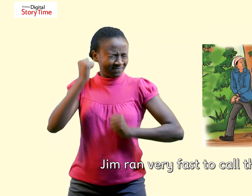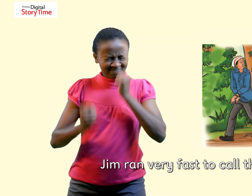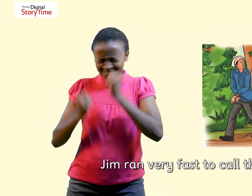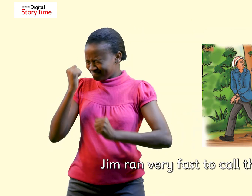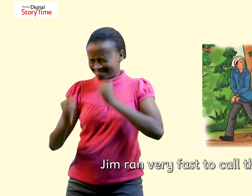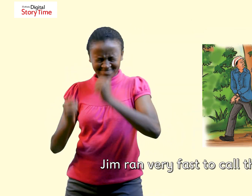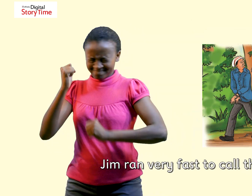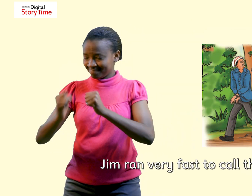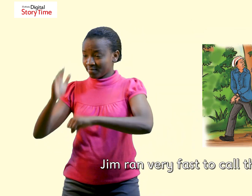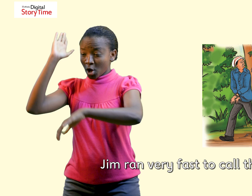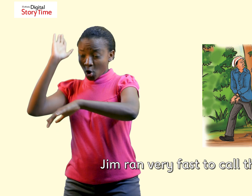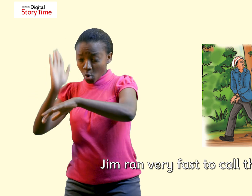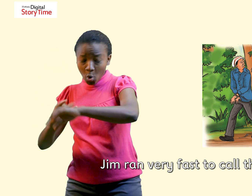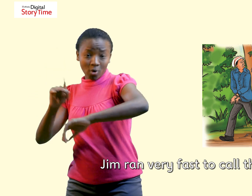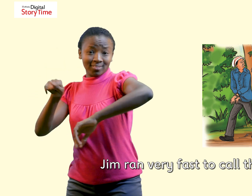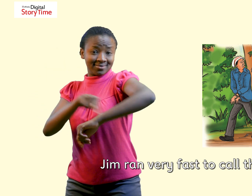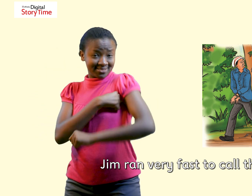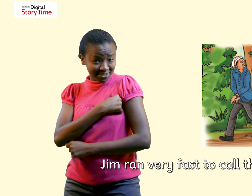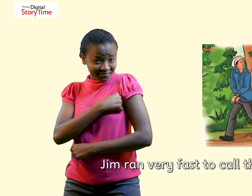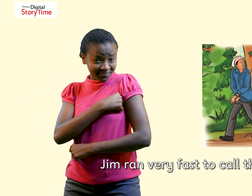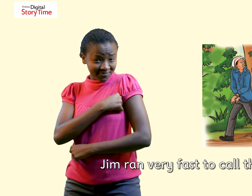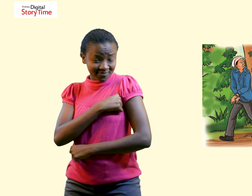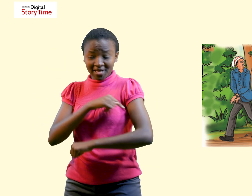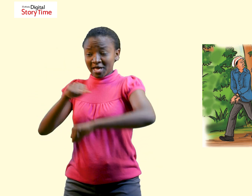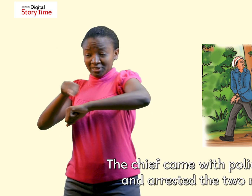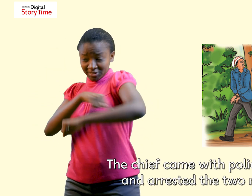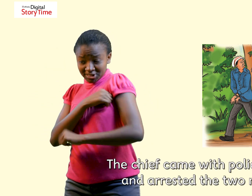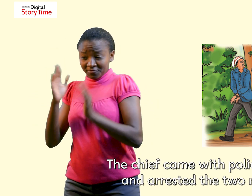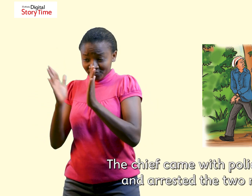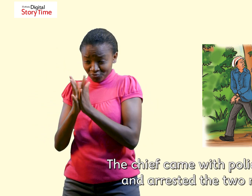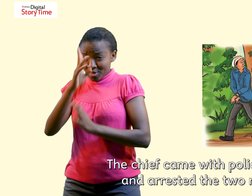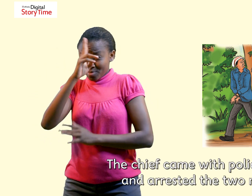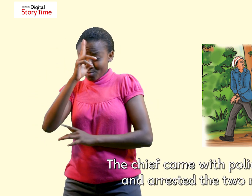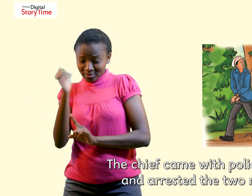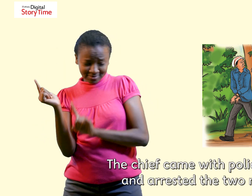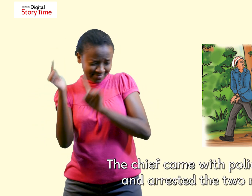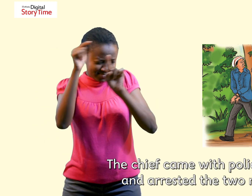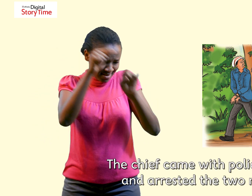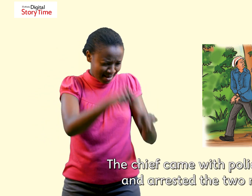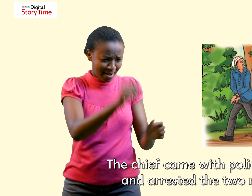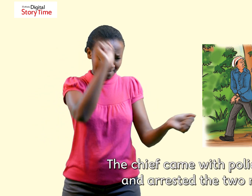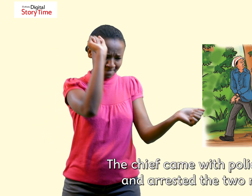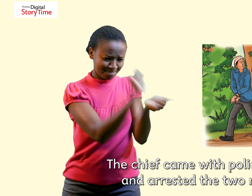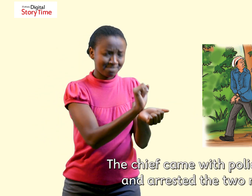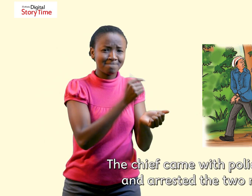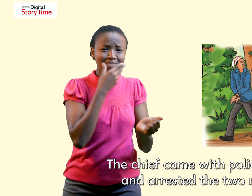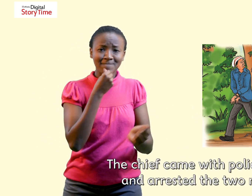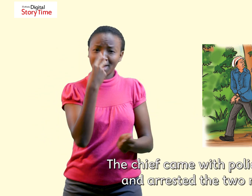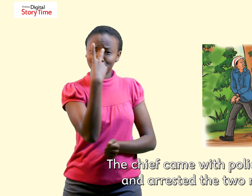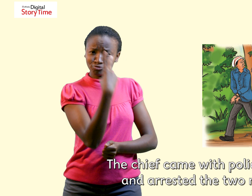Jim ran very fast to call the chief. The chief came with policemen and arrested the two